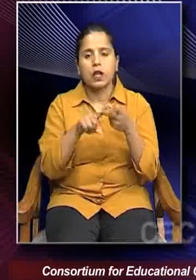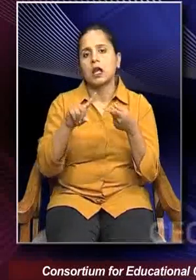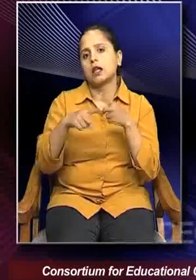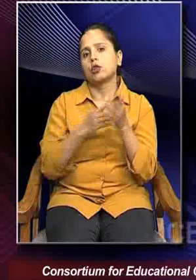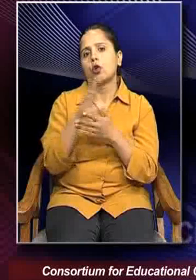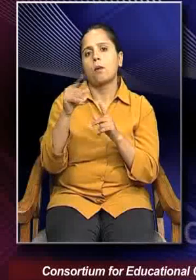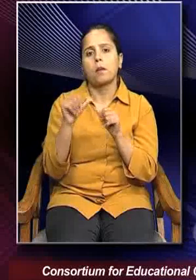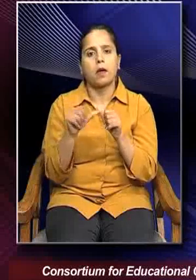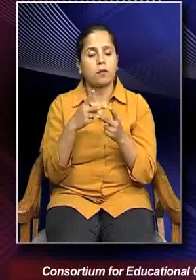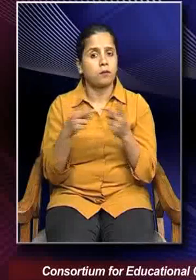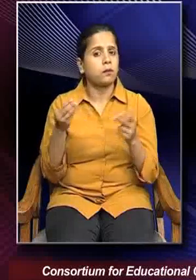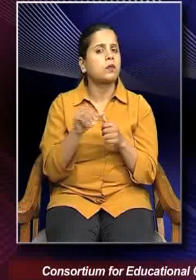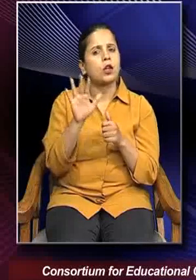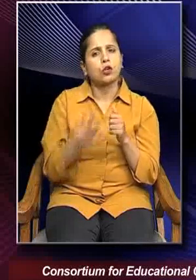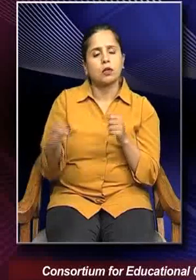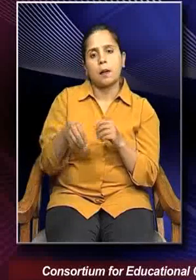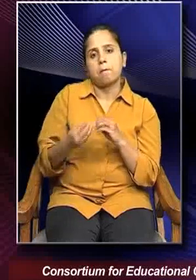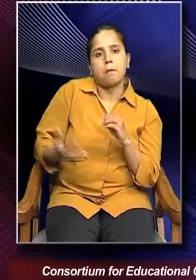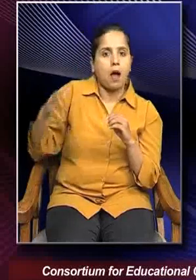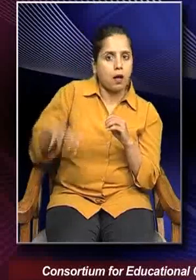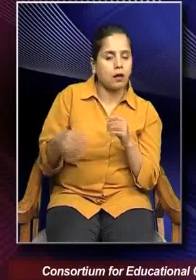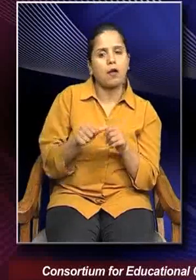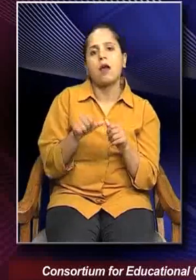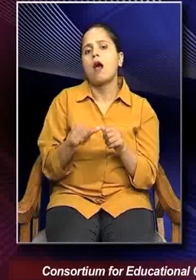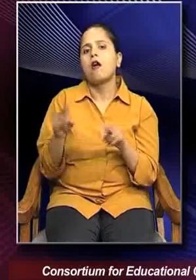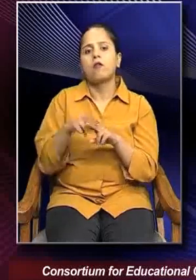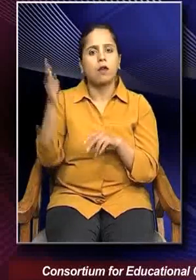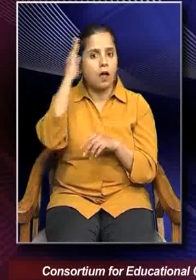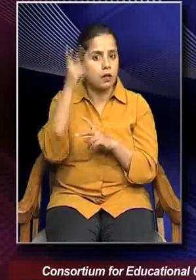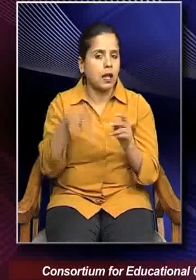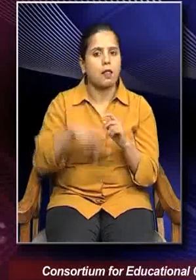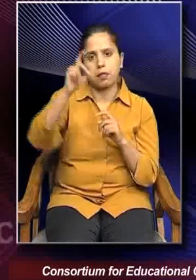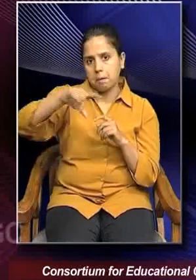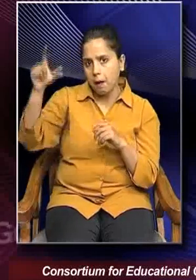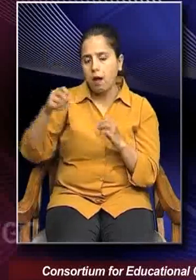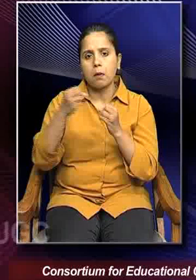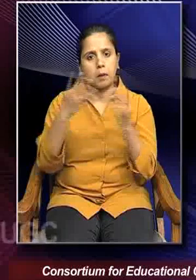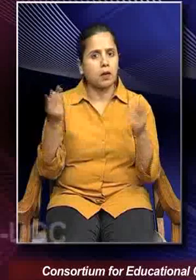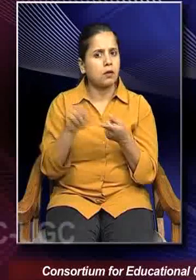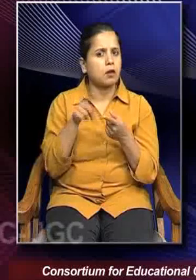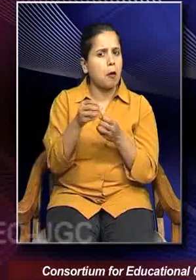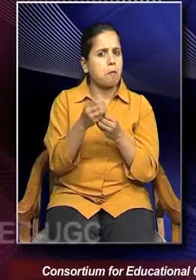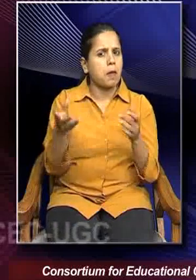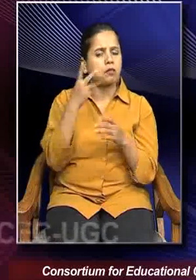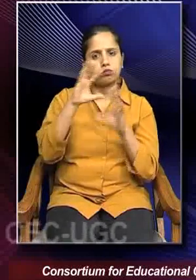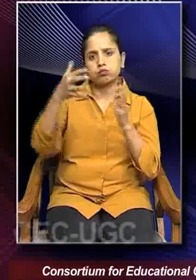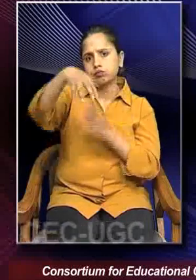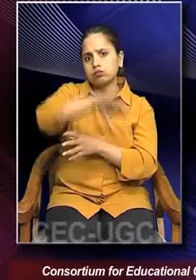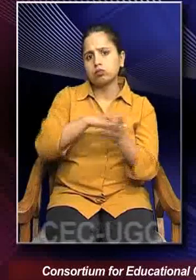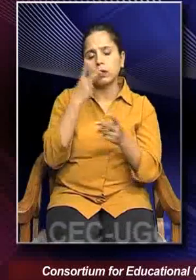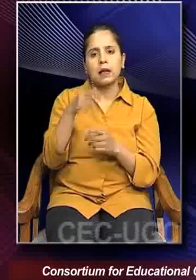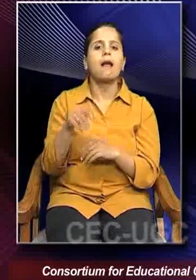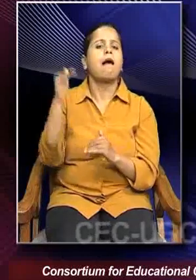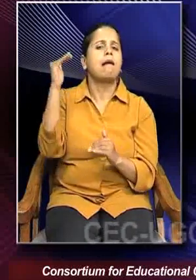or some of the Asian countries, for example Bangladesh, Afghanistan, Nepal, etc. So most of these nations are categorized as